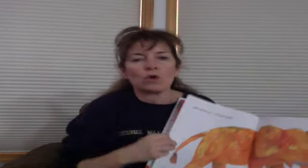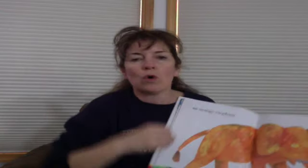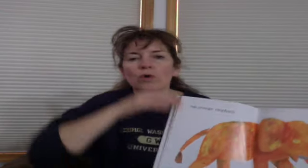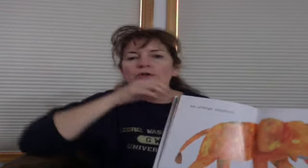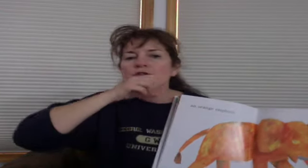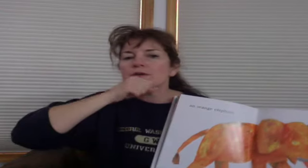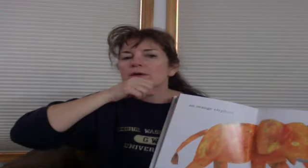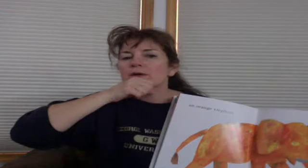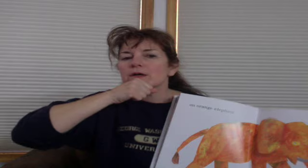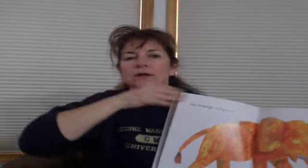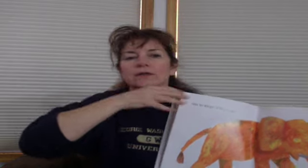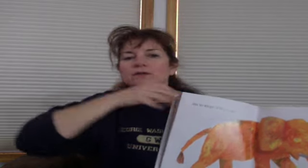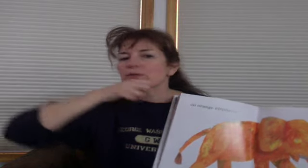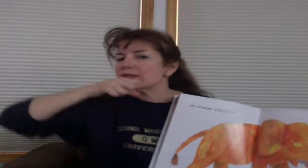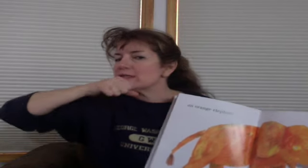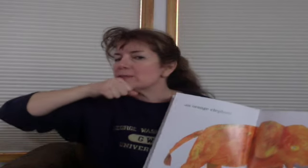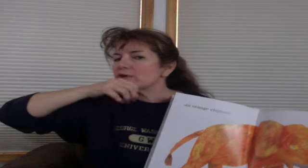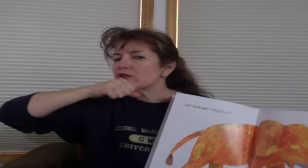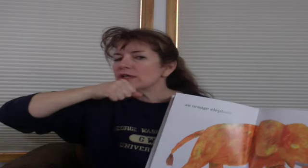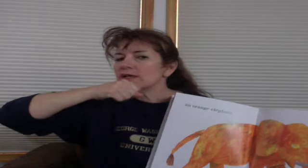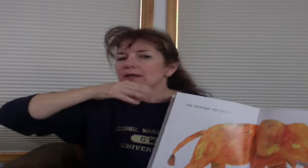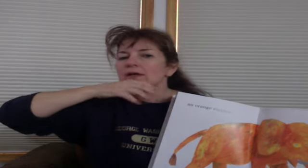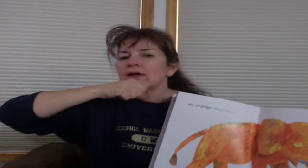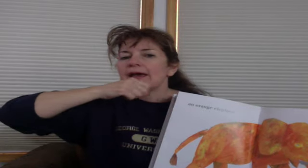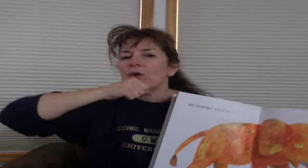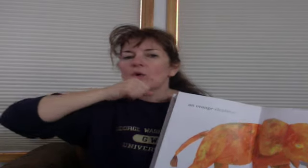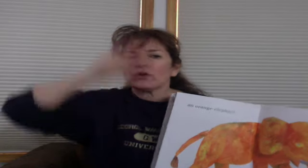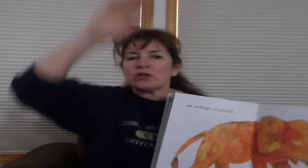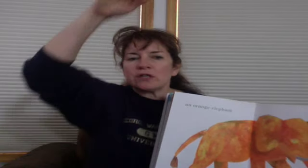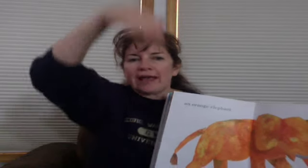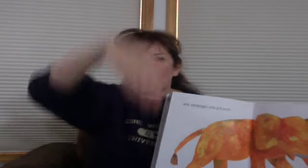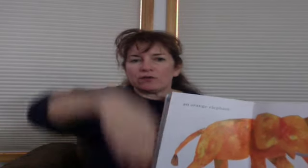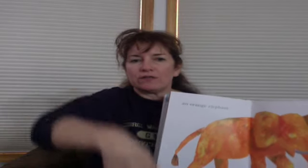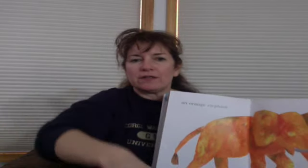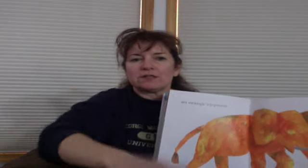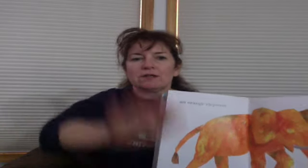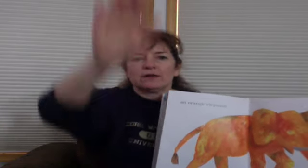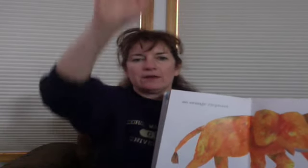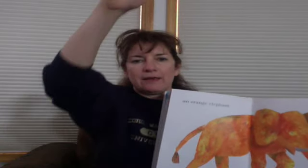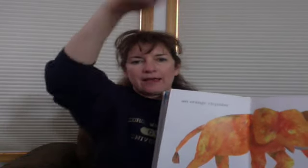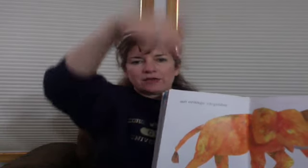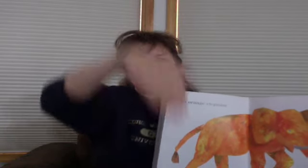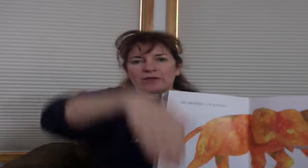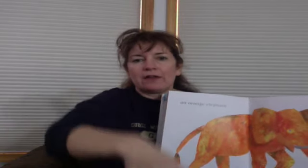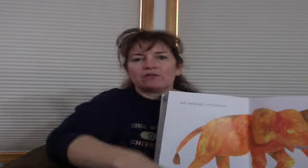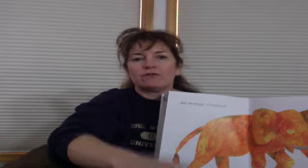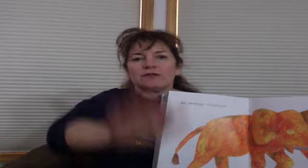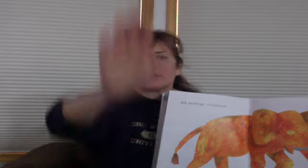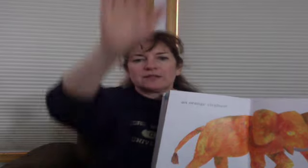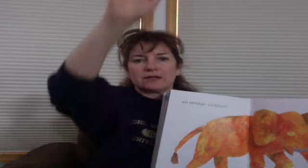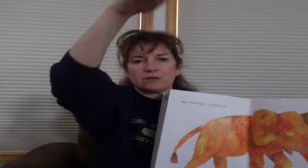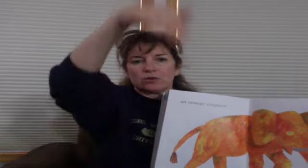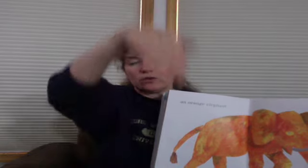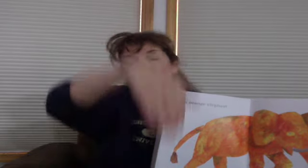Orange. Squeeze the tip of your chin. And orange elephant. And you show the elephant's trunk. Or trunk.